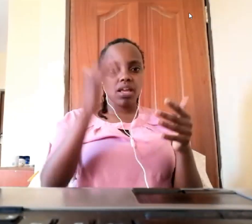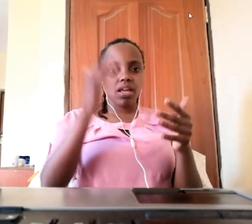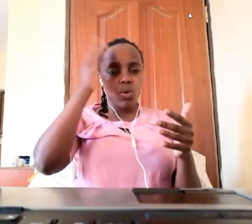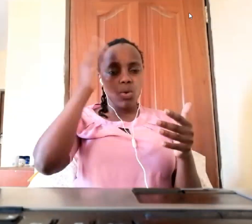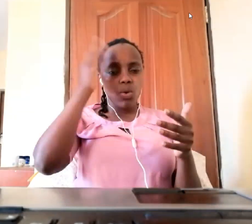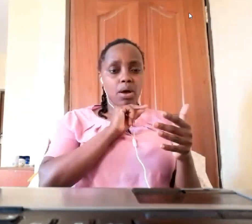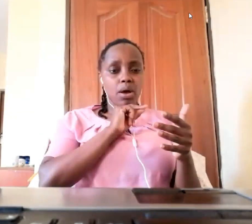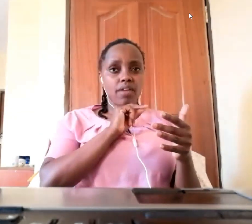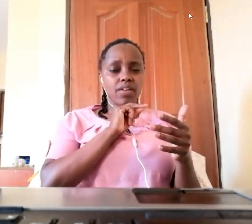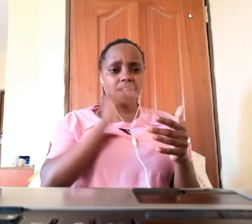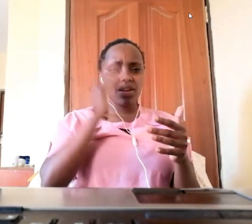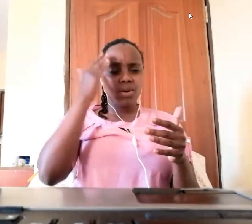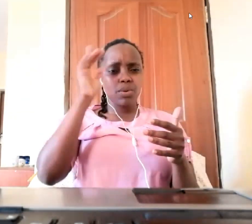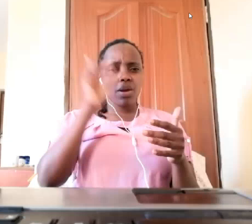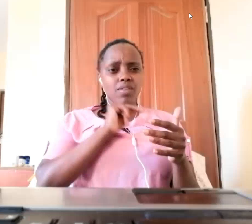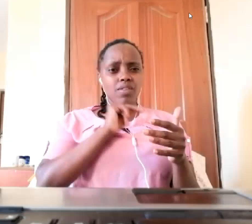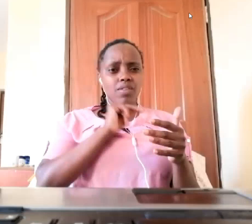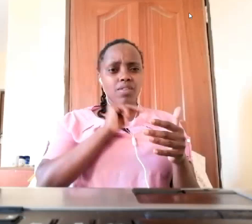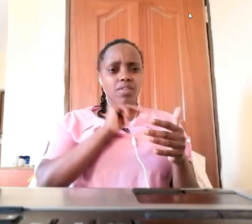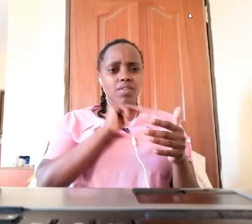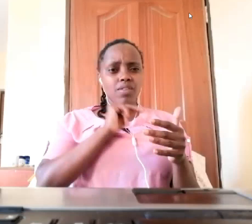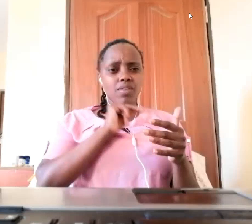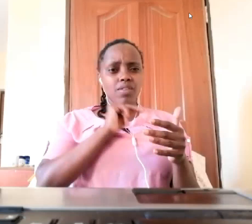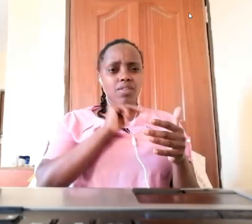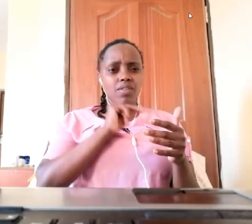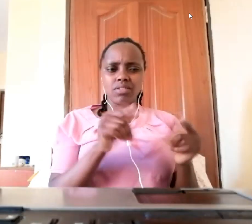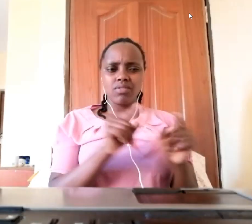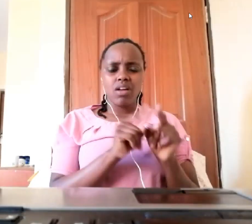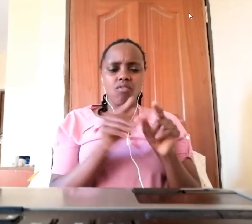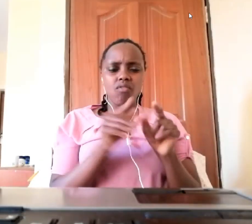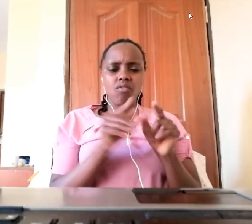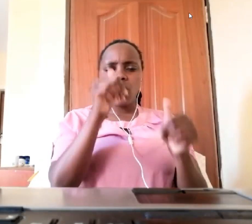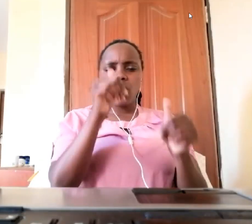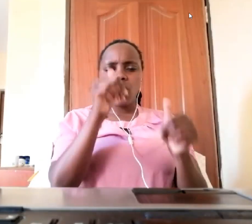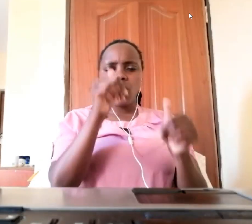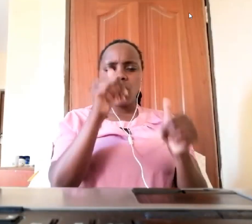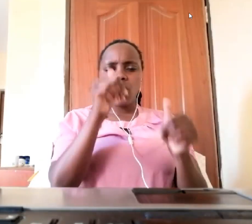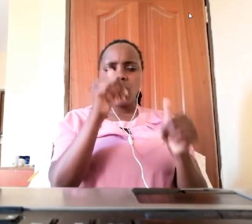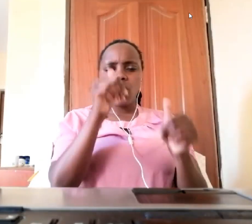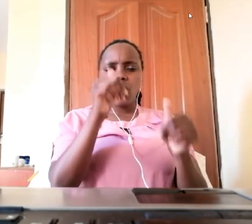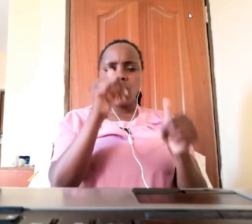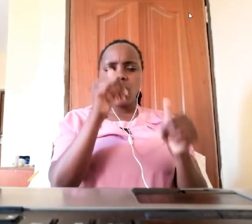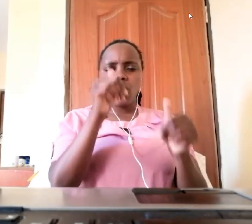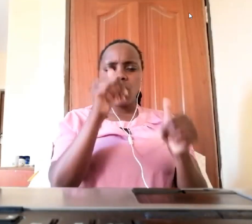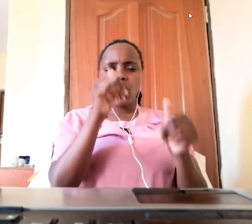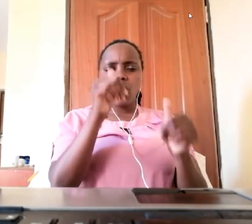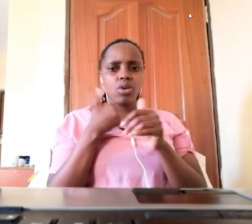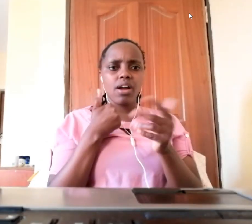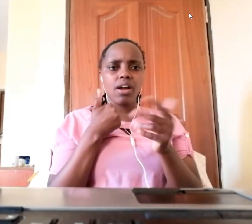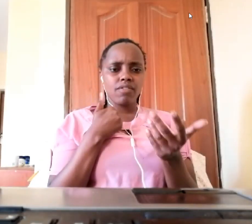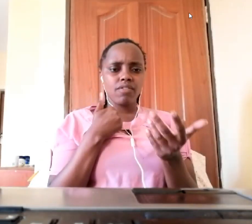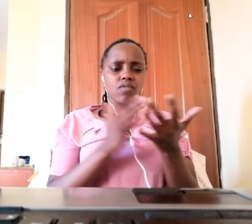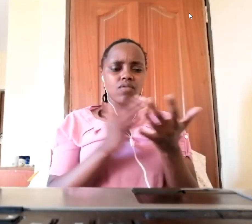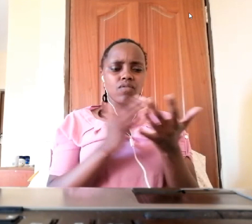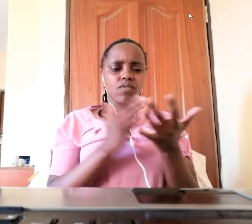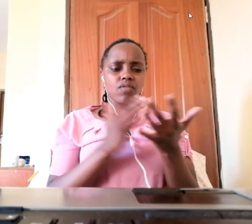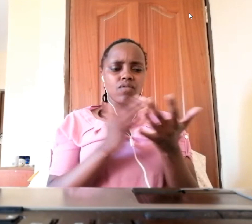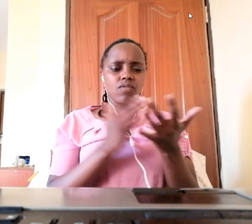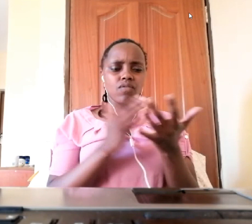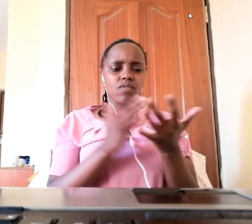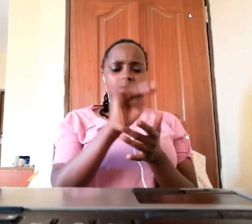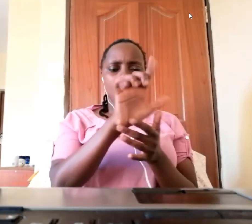probably know, there is a kind of a regressive measure that they are trying to take by tabling a